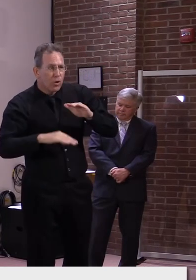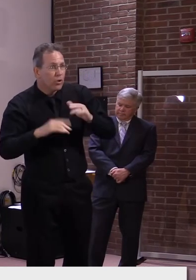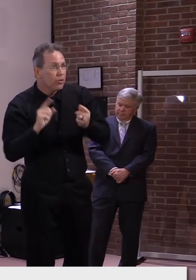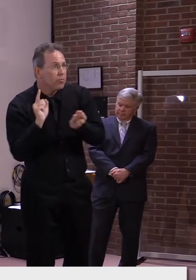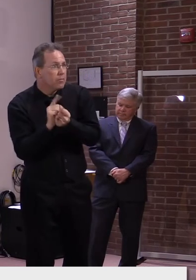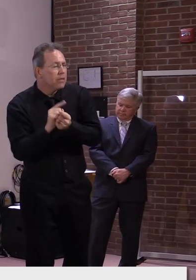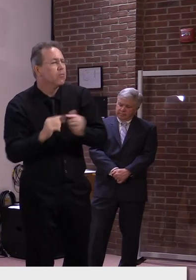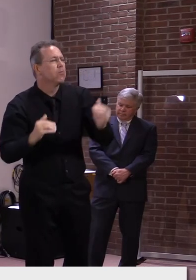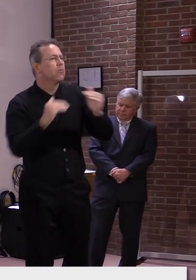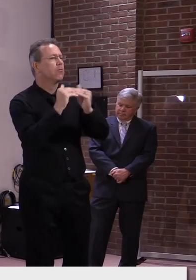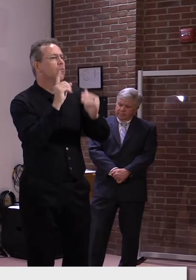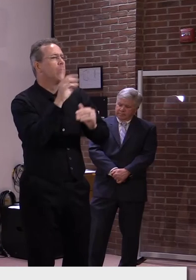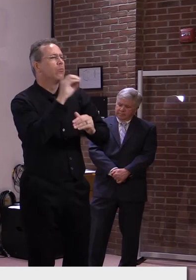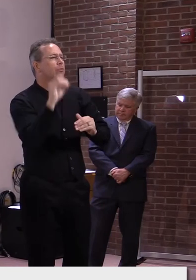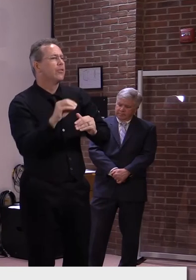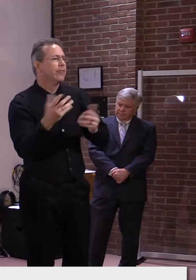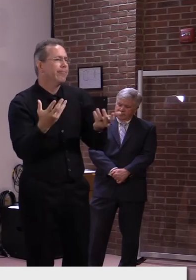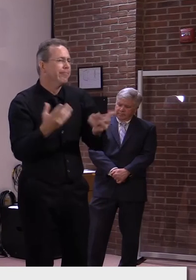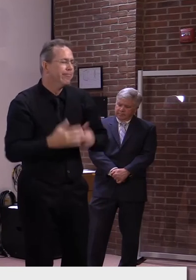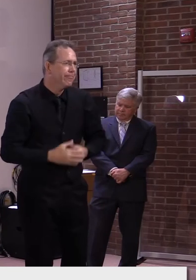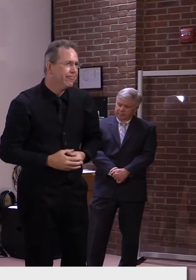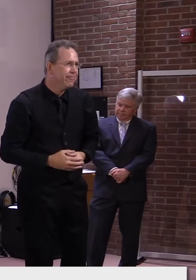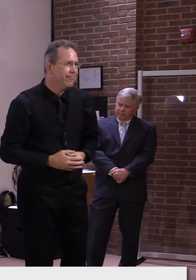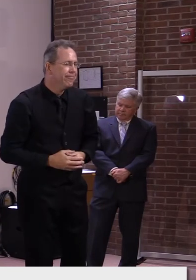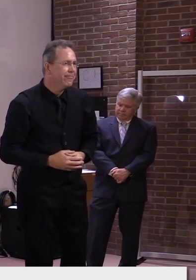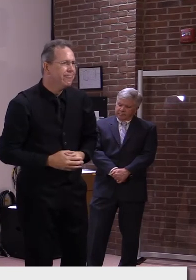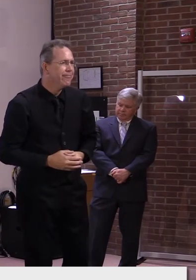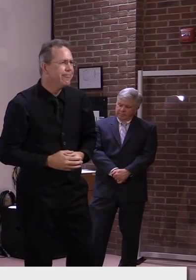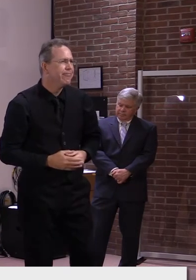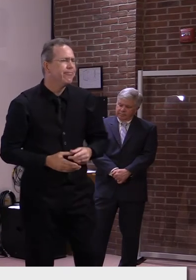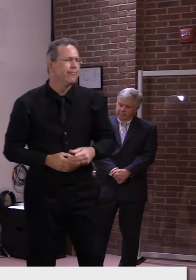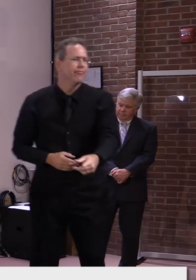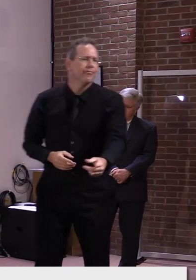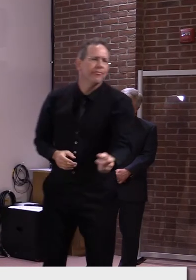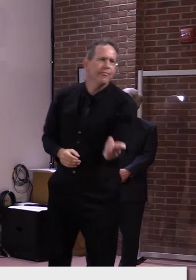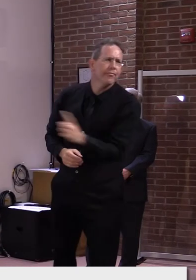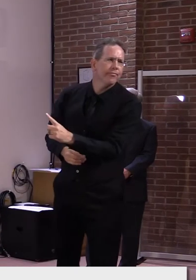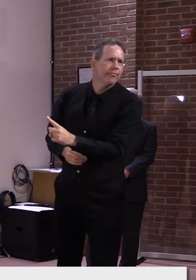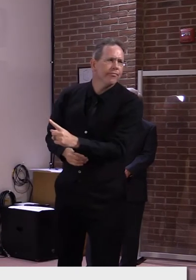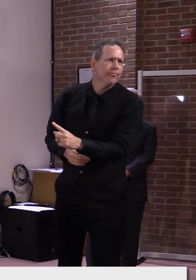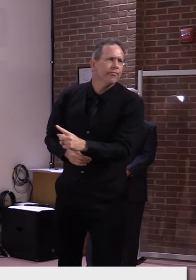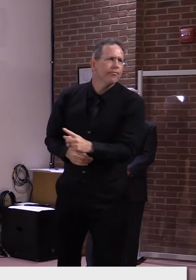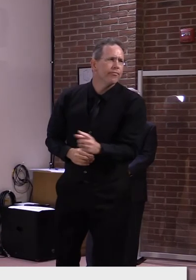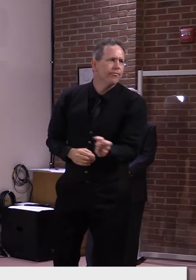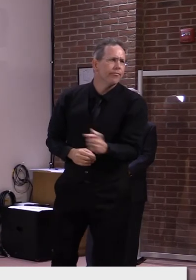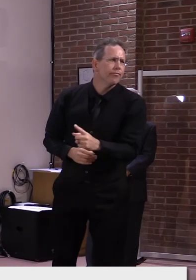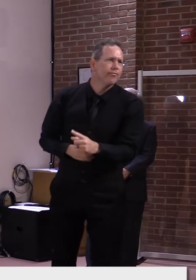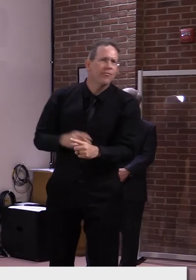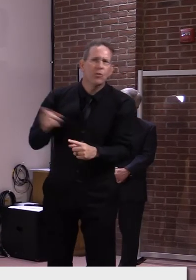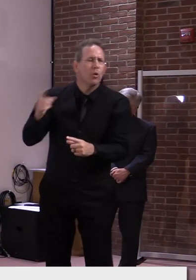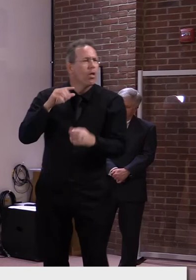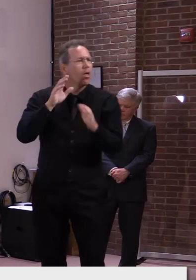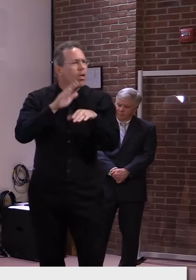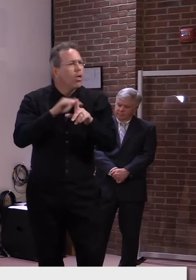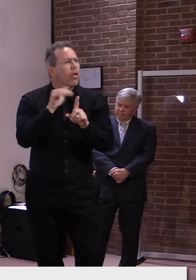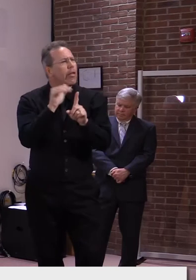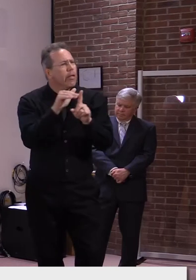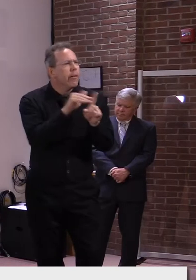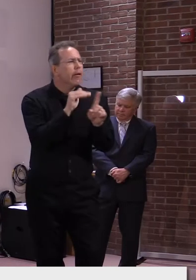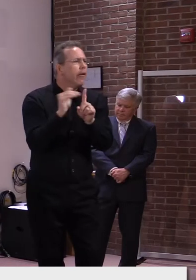And the messaging up until now has been a lot about obviously wearing masks. And now that the guidance has been, if you're vaccinated, to wear masks, is there